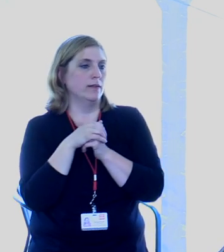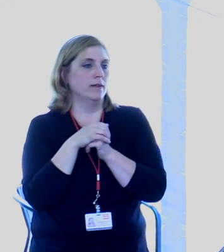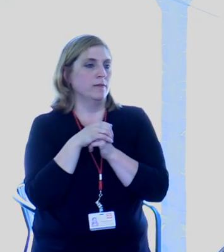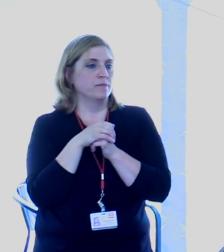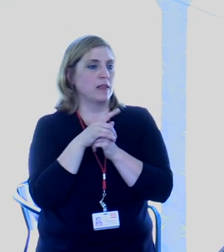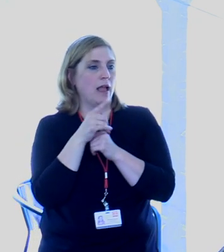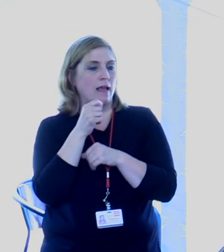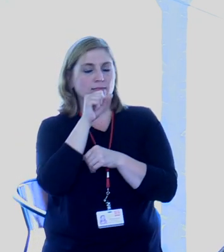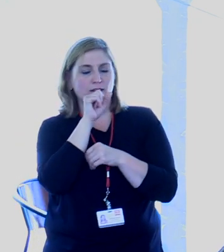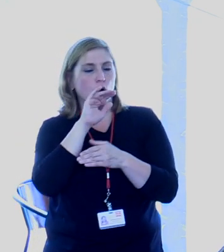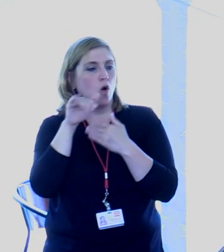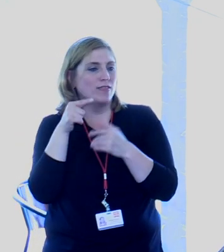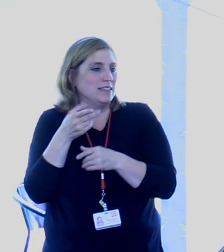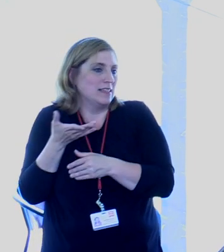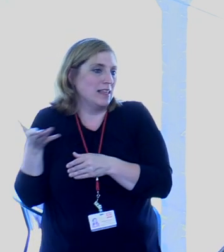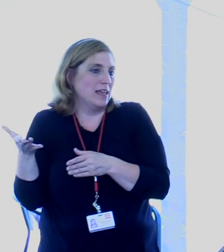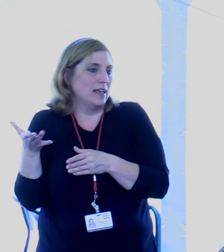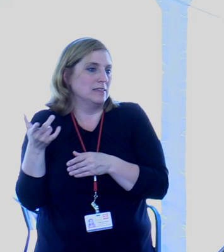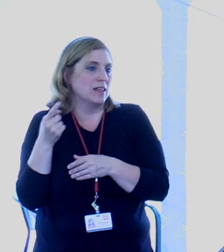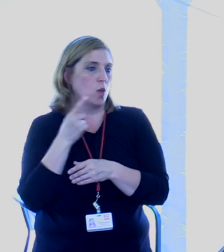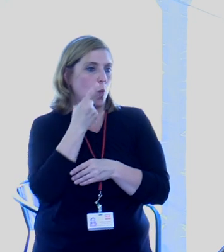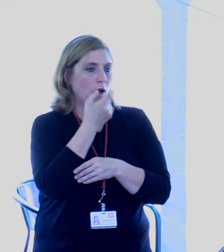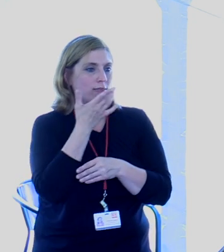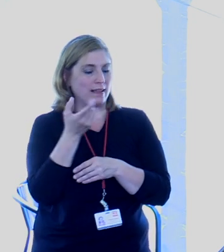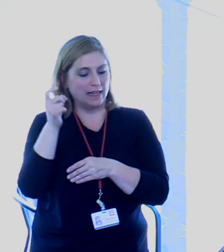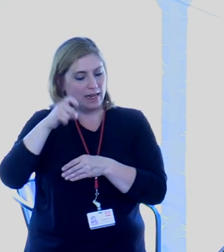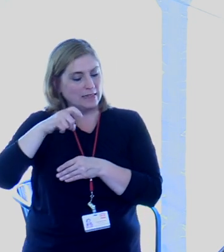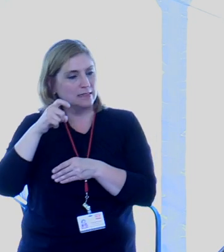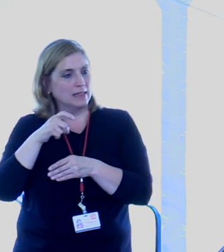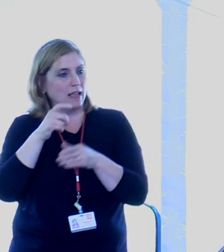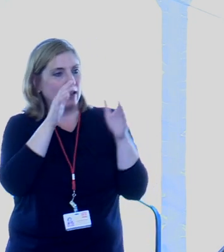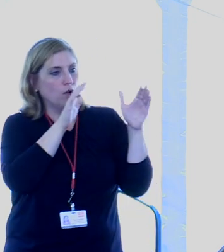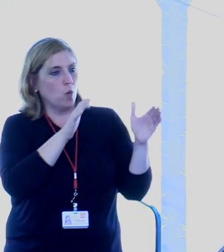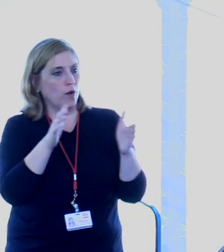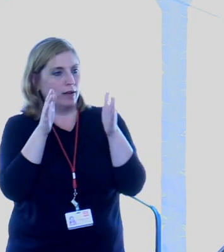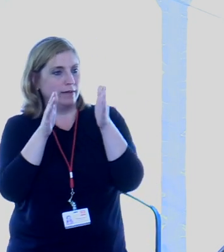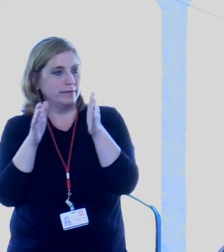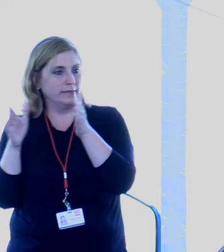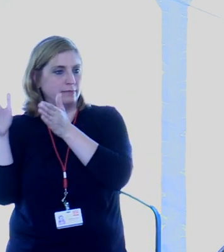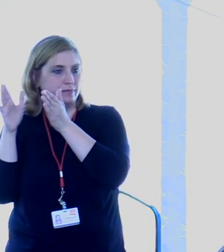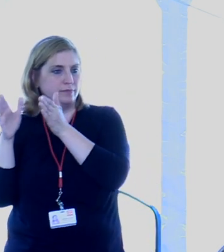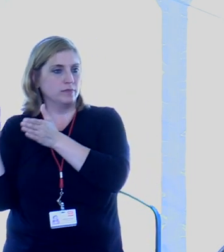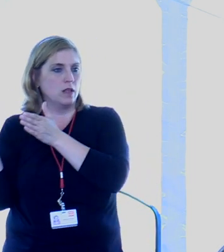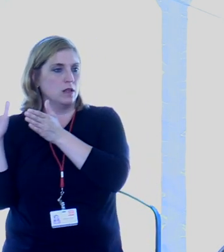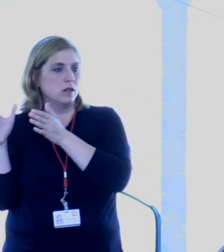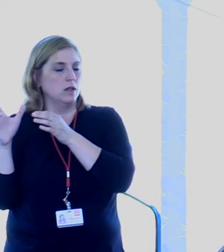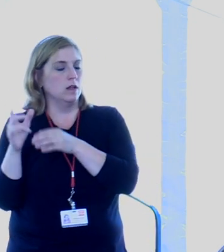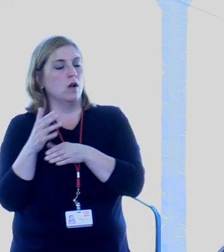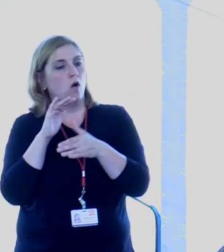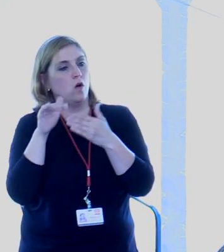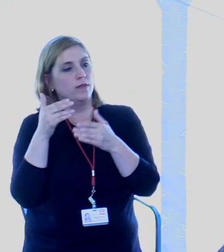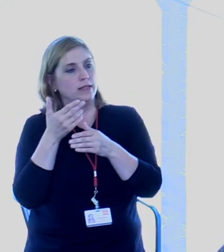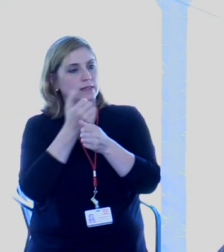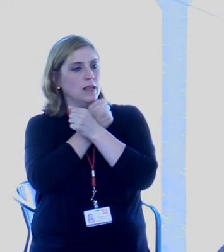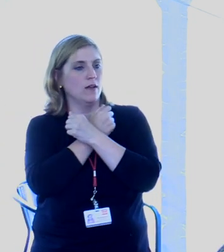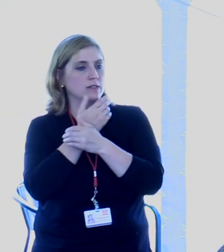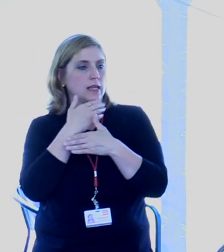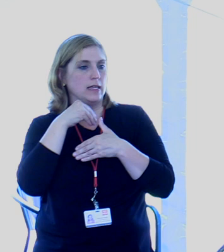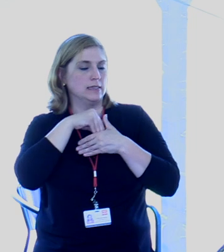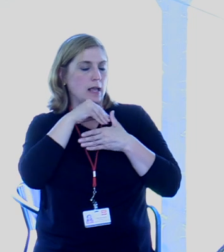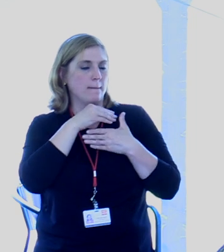these things, okay? The one thing necessary organizes, brings order to all of these loves in my